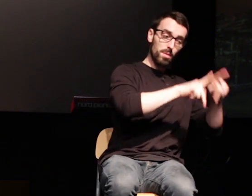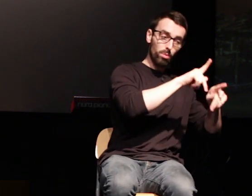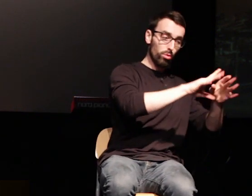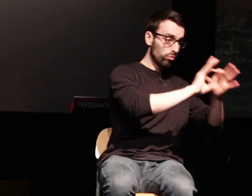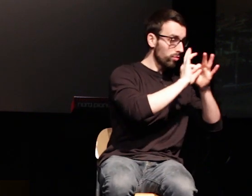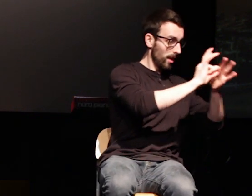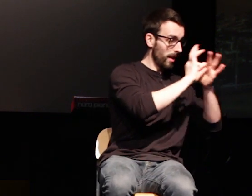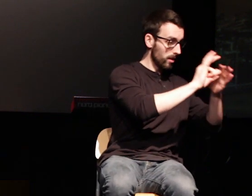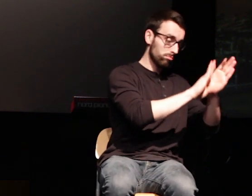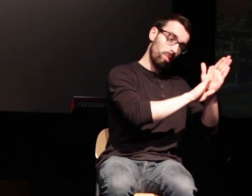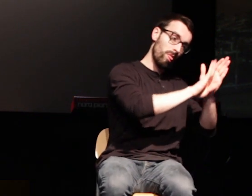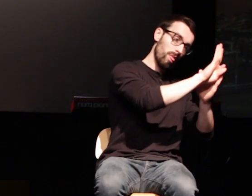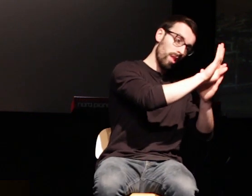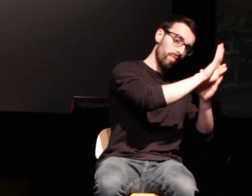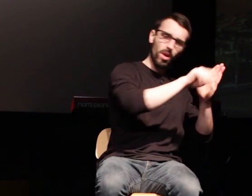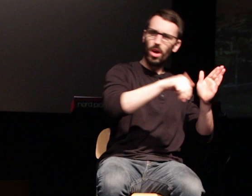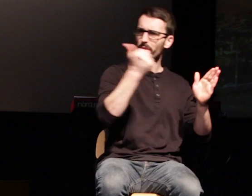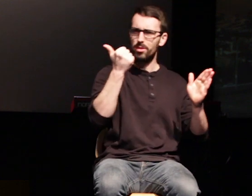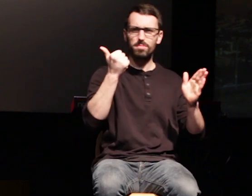relationships with other people and some don't?